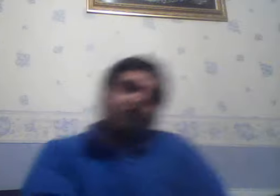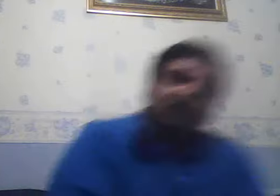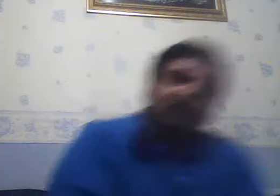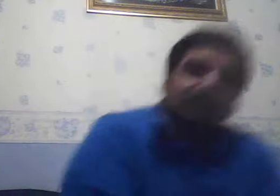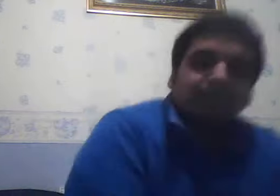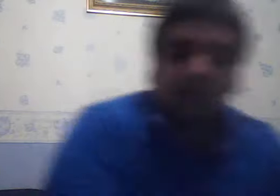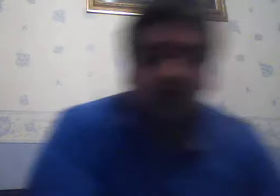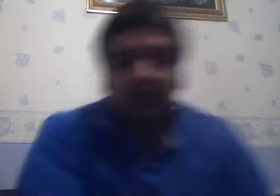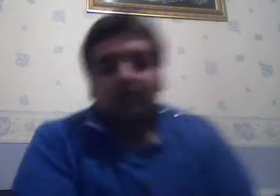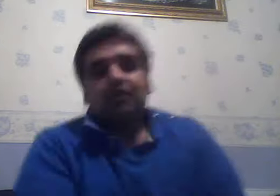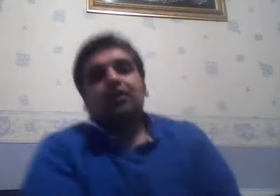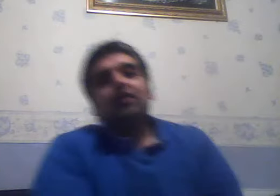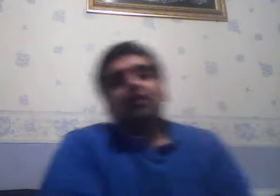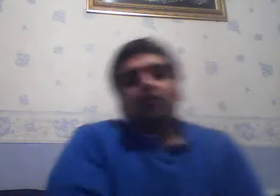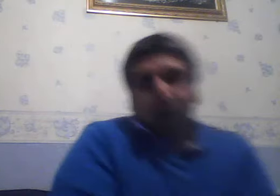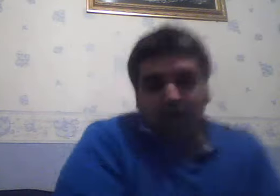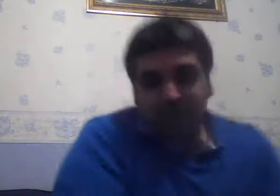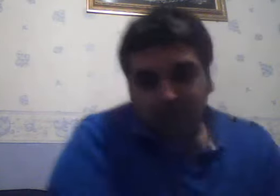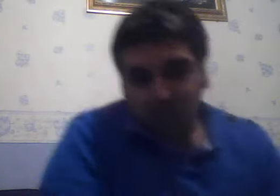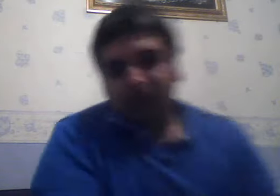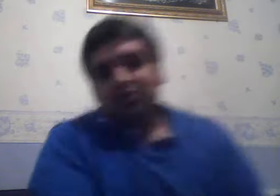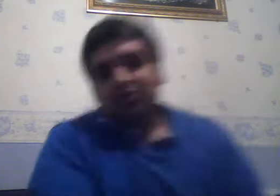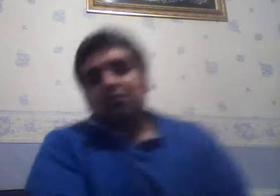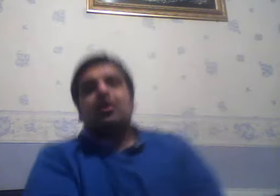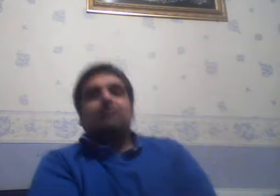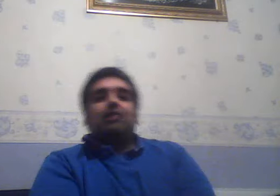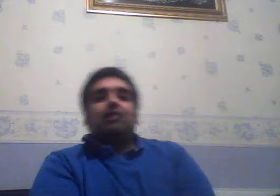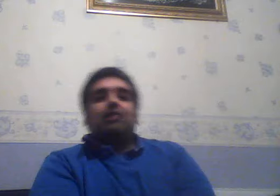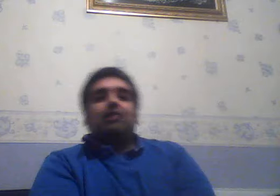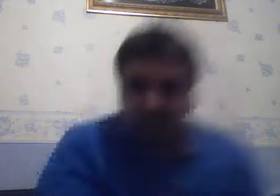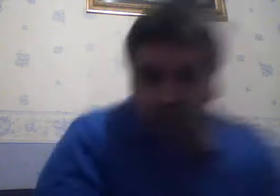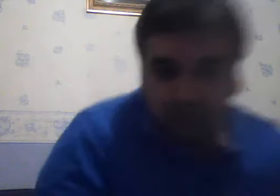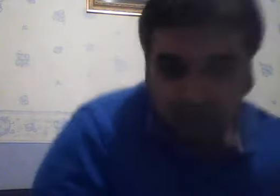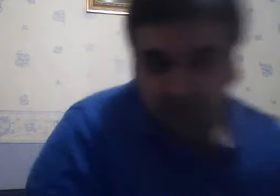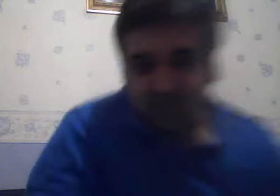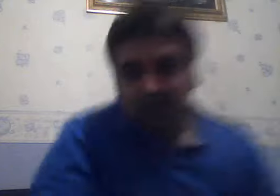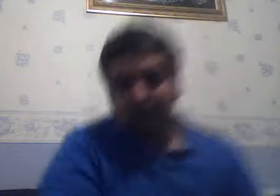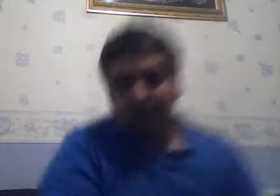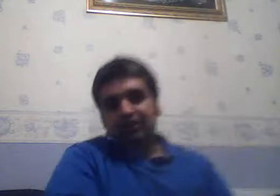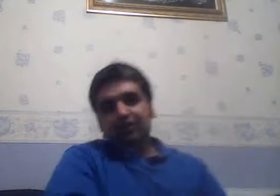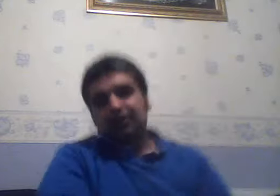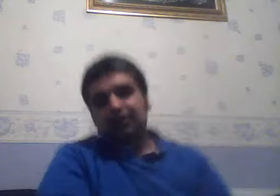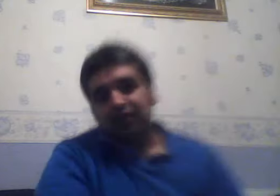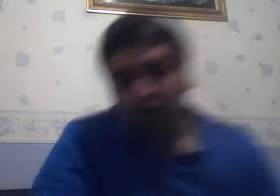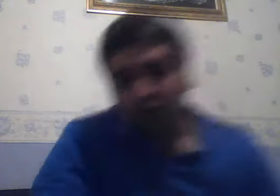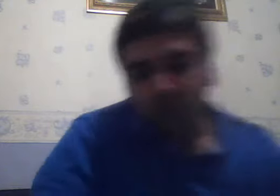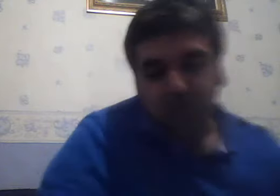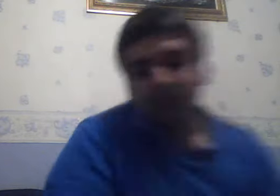everything. Why is it, every time you fight about me, you always end up talking about yourselves? We just want the best for